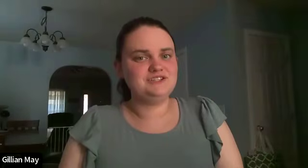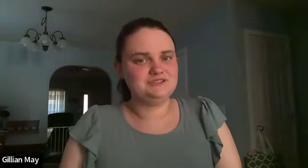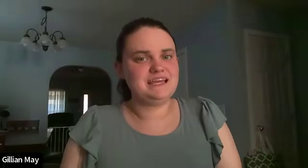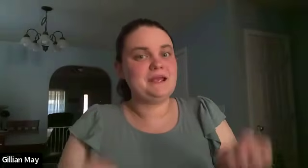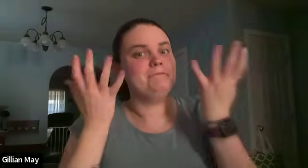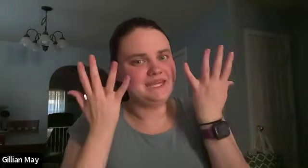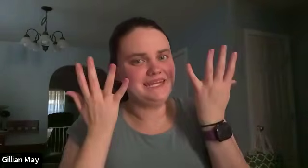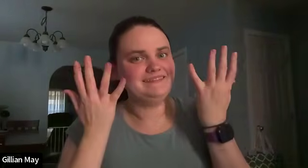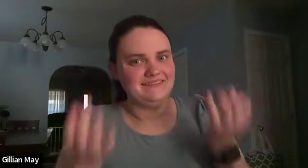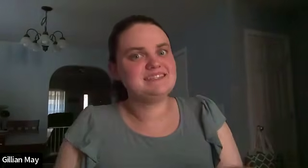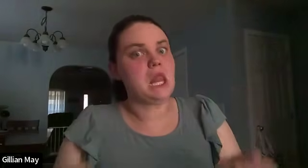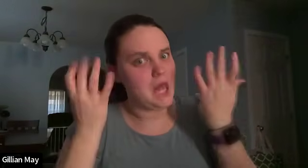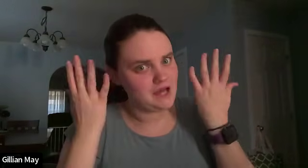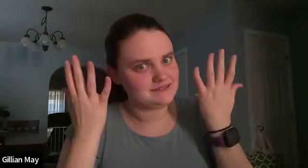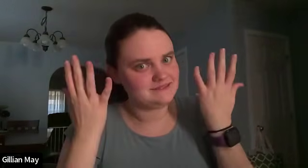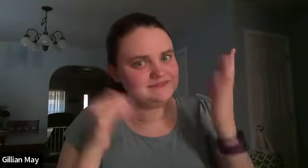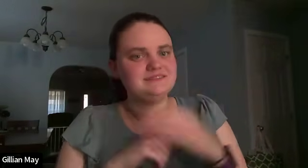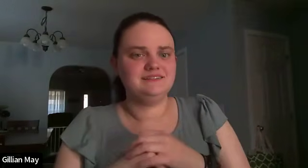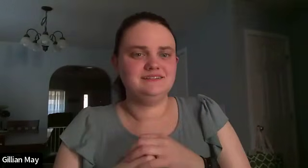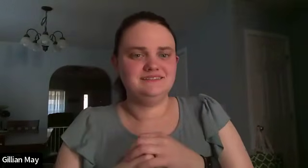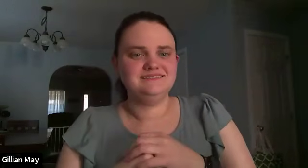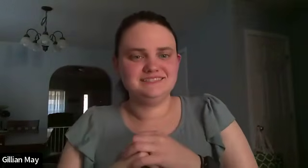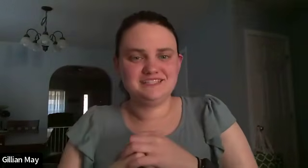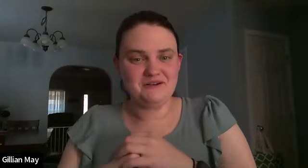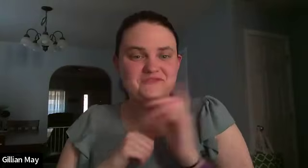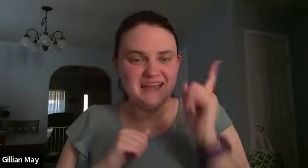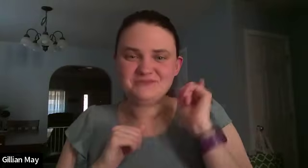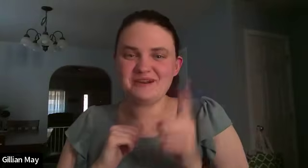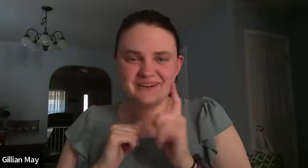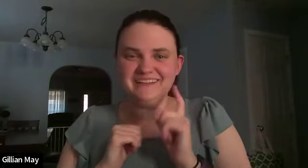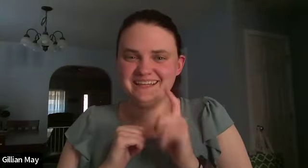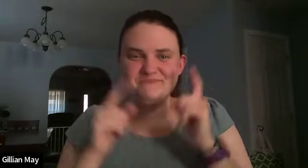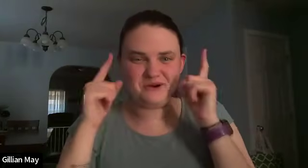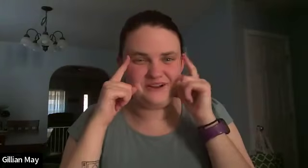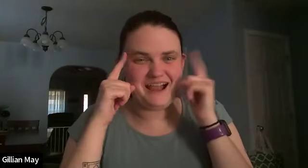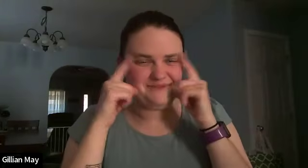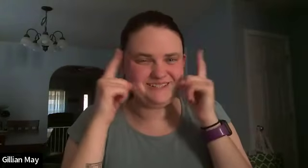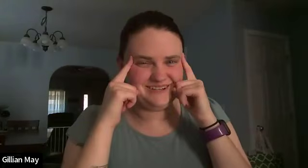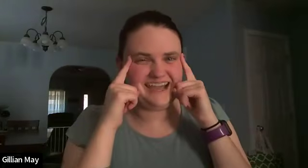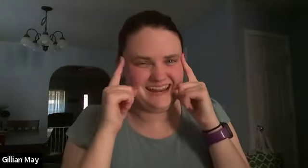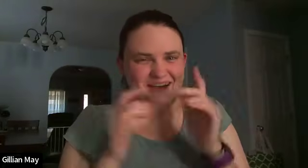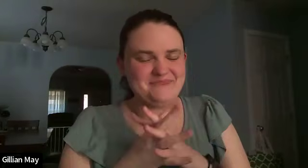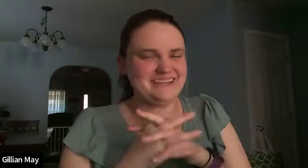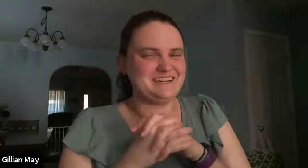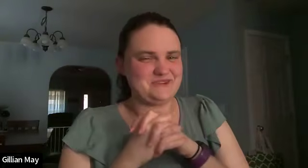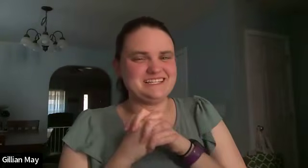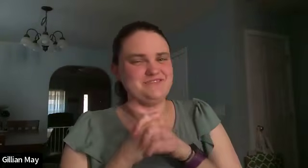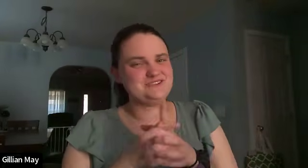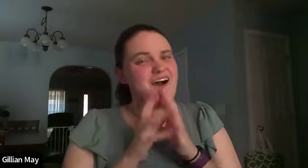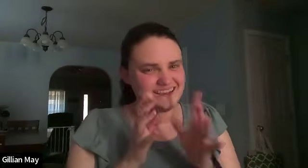you're saying many. Like that's a lot. So that's where it really is important. Your eyebrows do kind of help make a difference because if you're talking